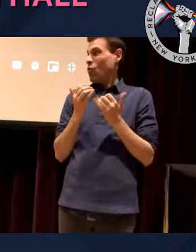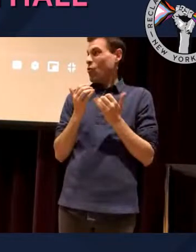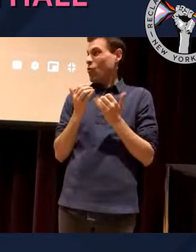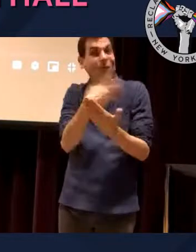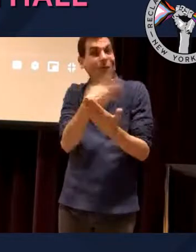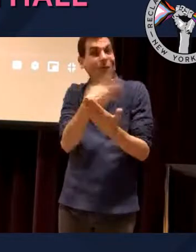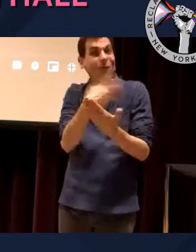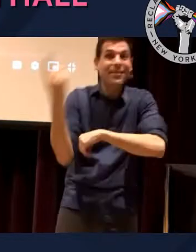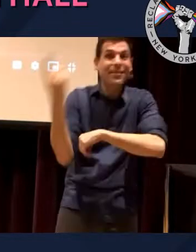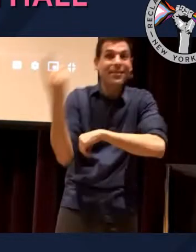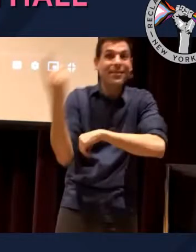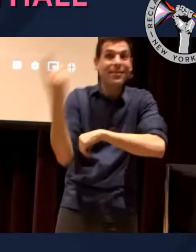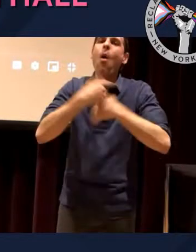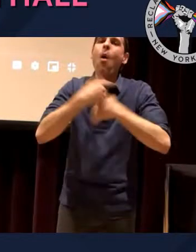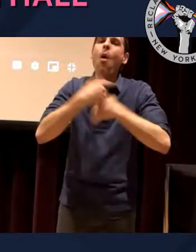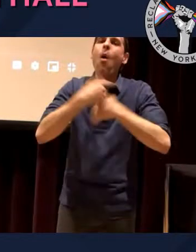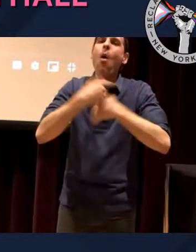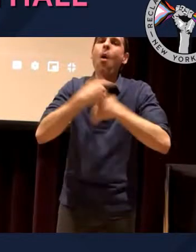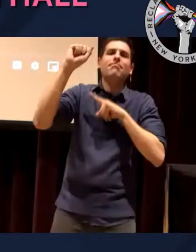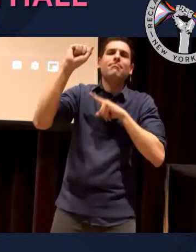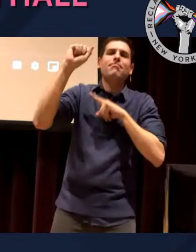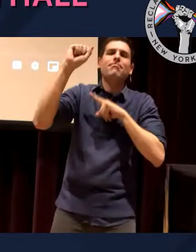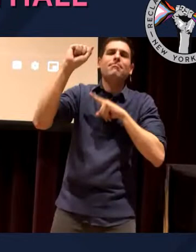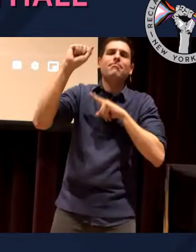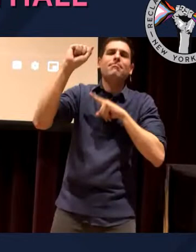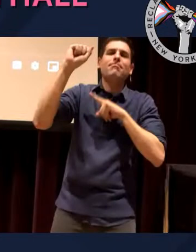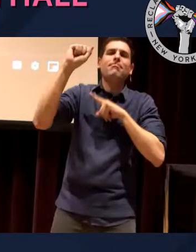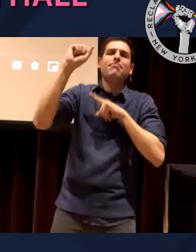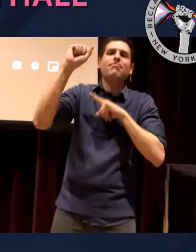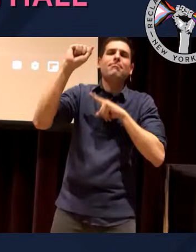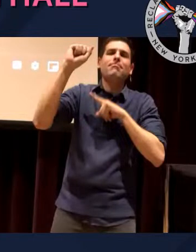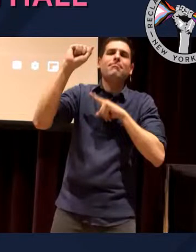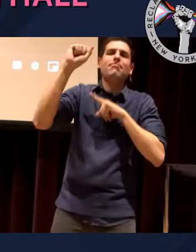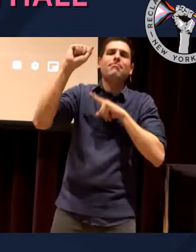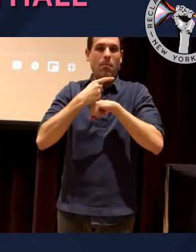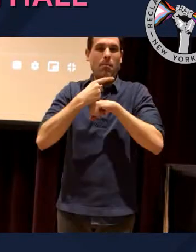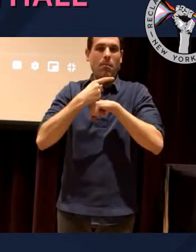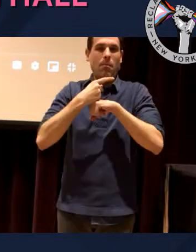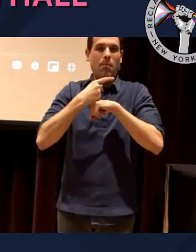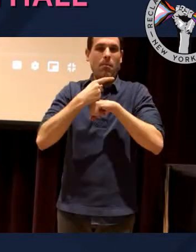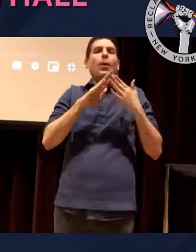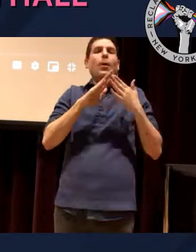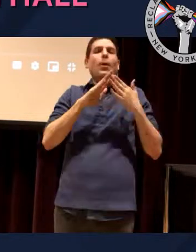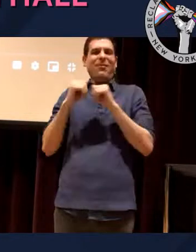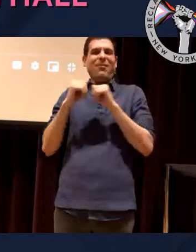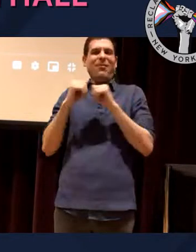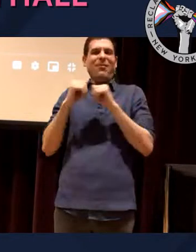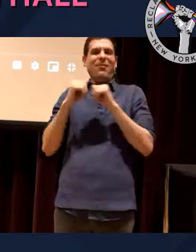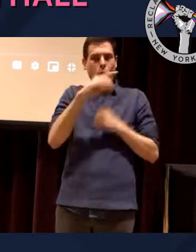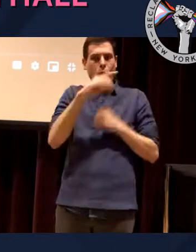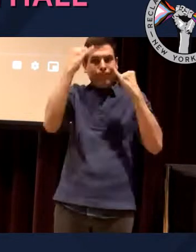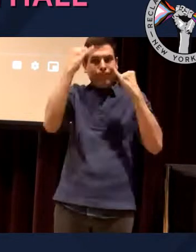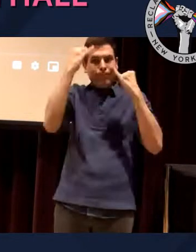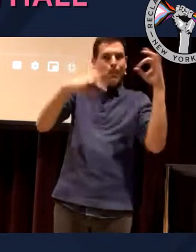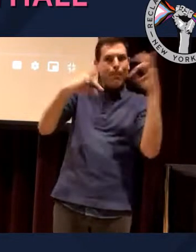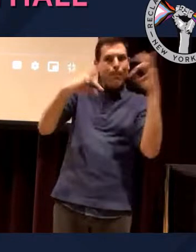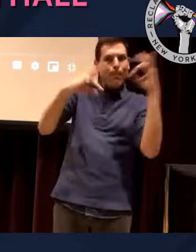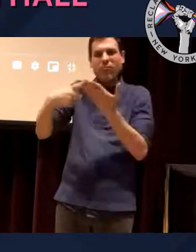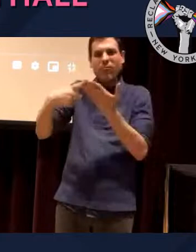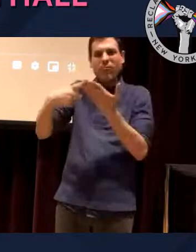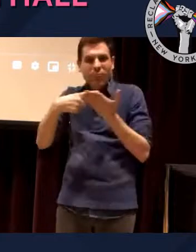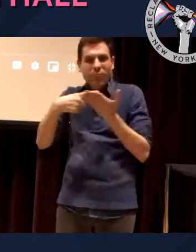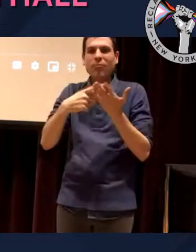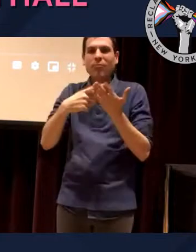happen, we need community input, we need community ideas, we need community organizers, we need